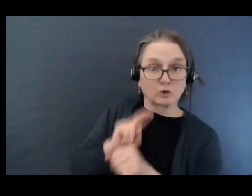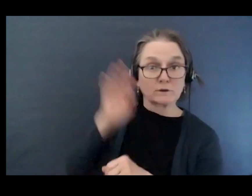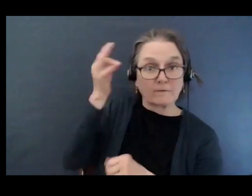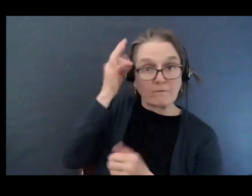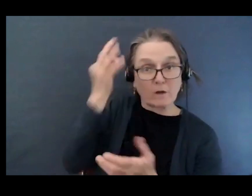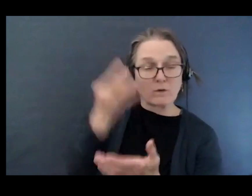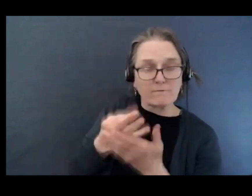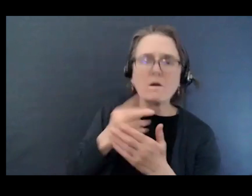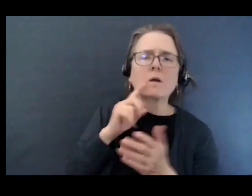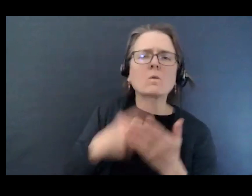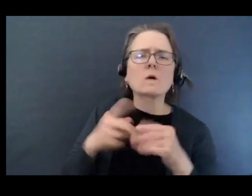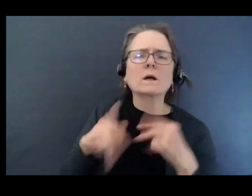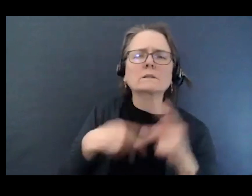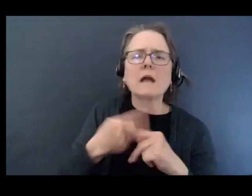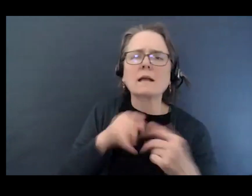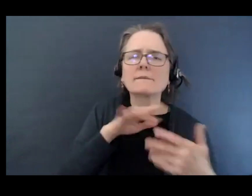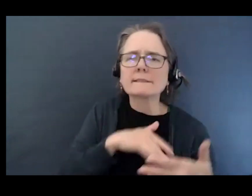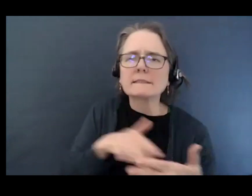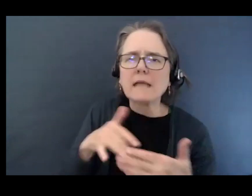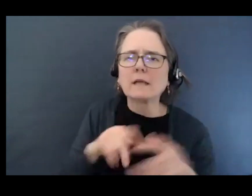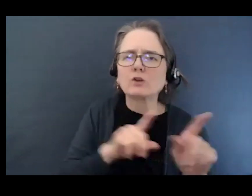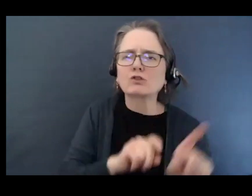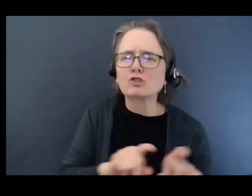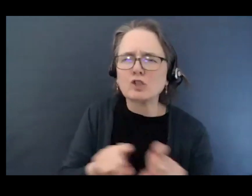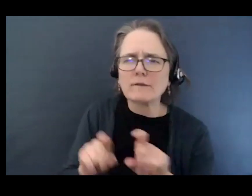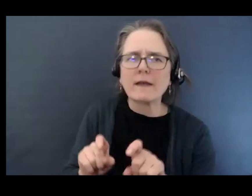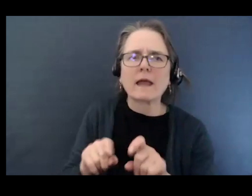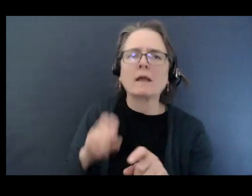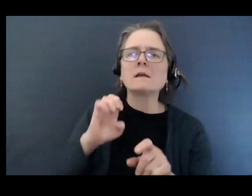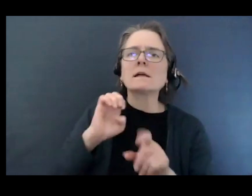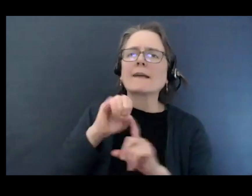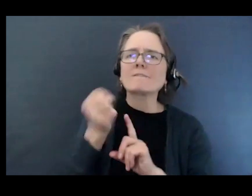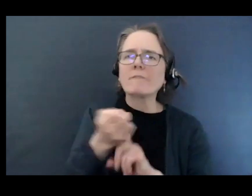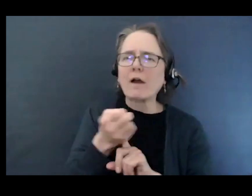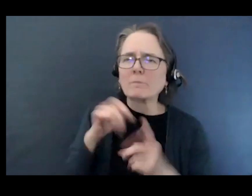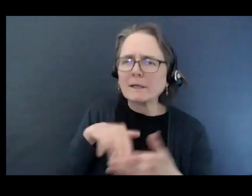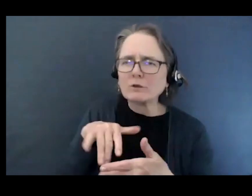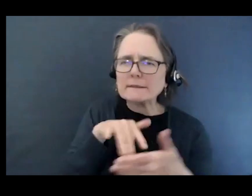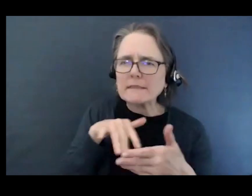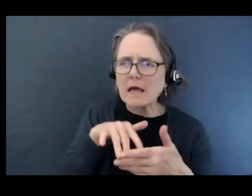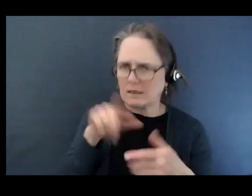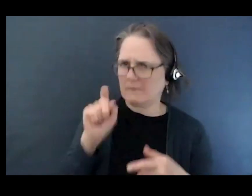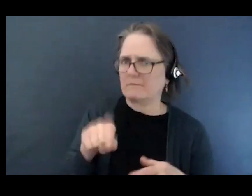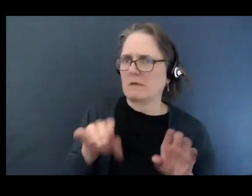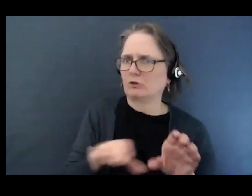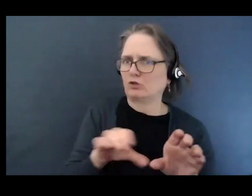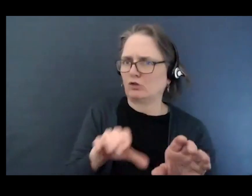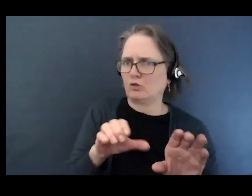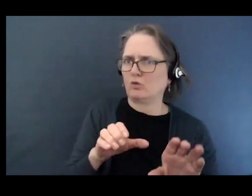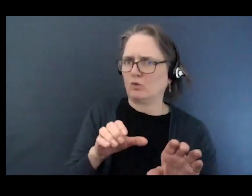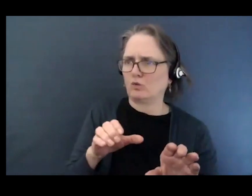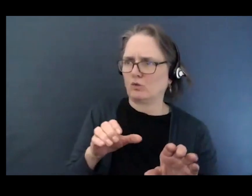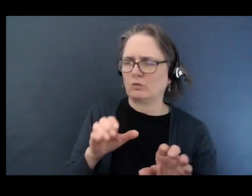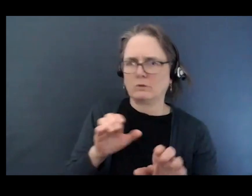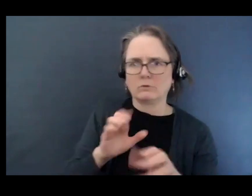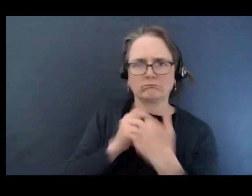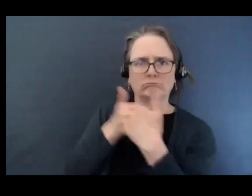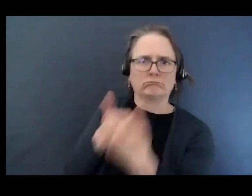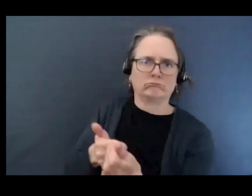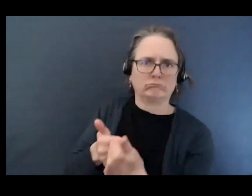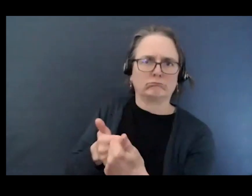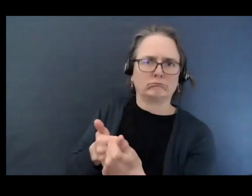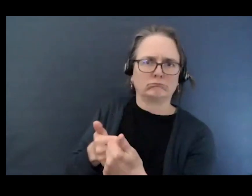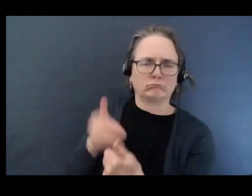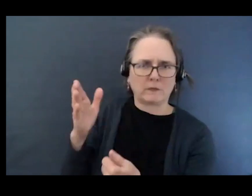And will that process interfere with co-scheduling with street repaving, for example? And